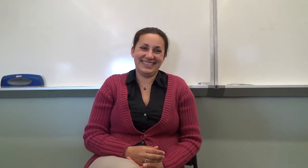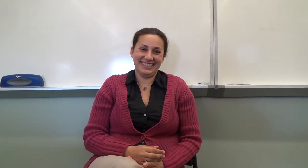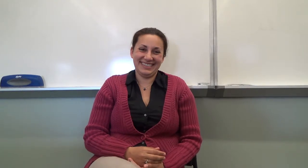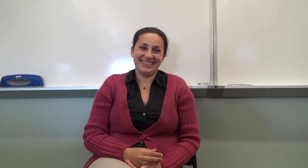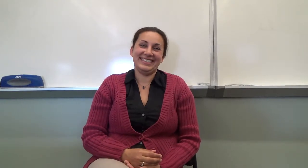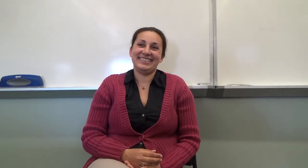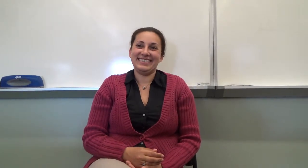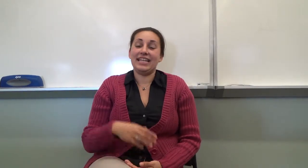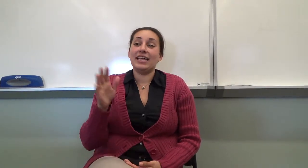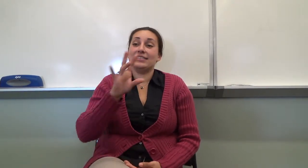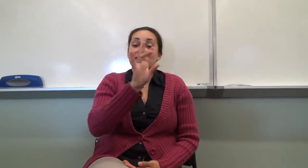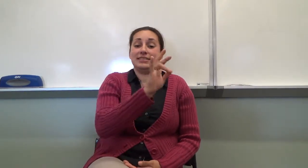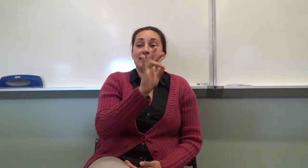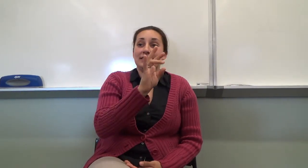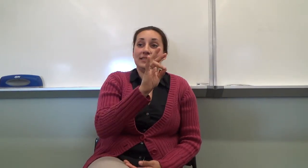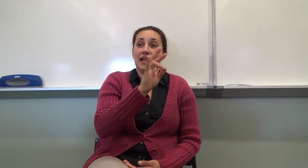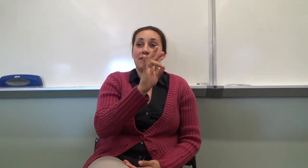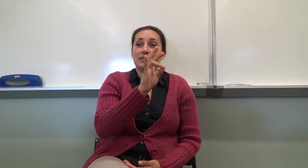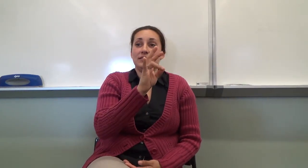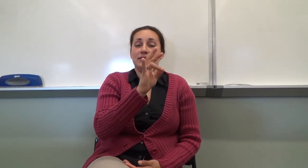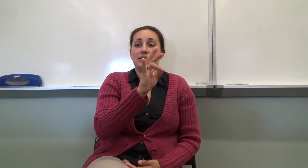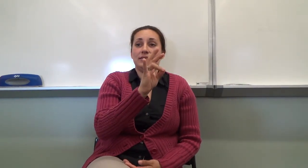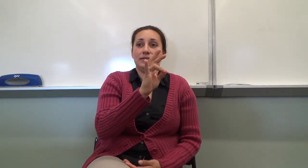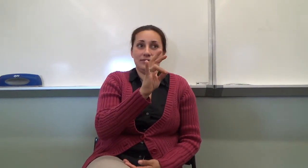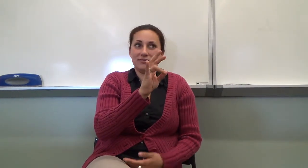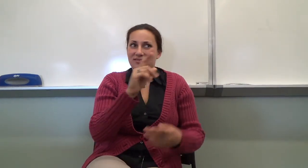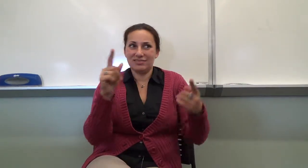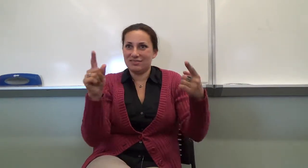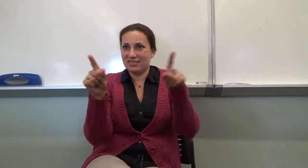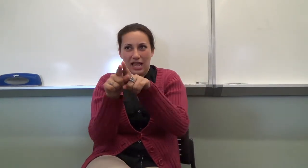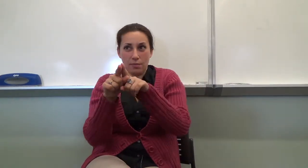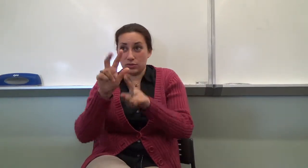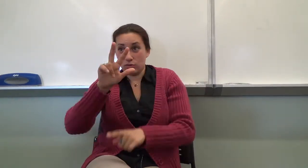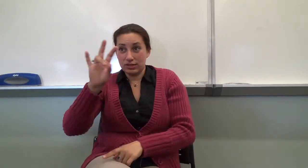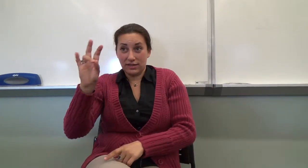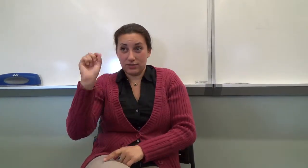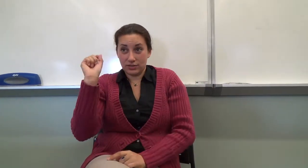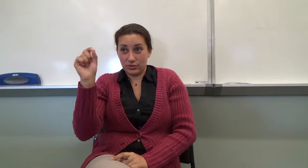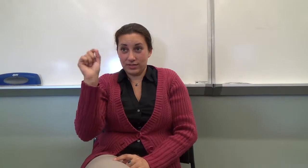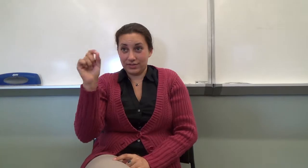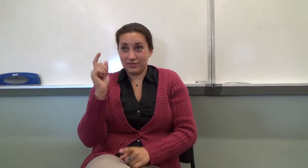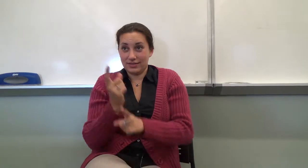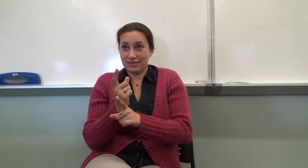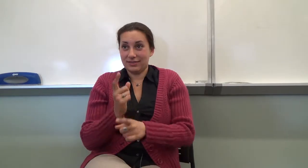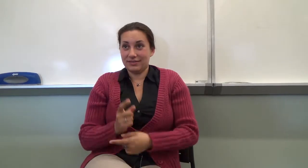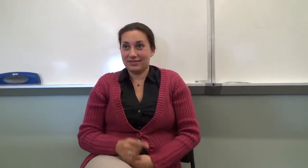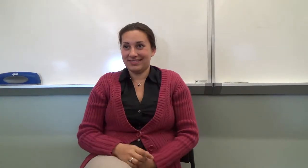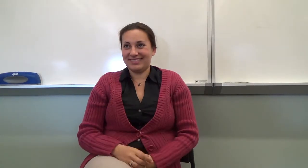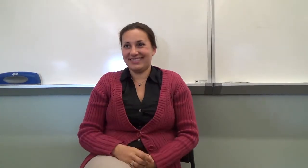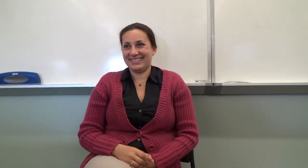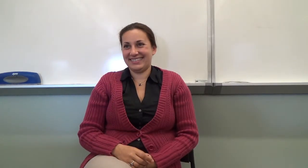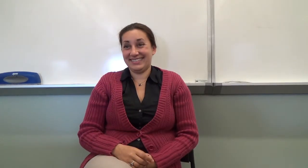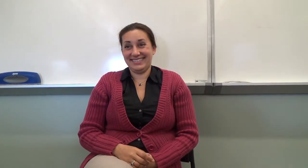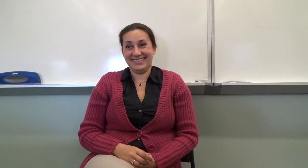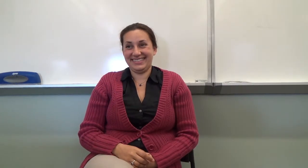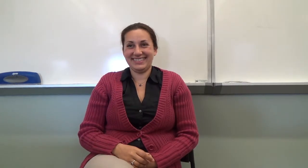the supplement of 37, right? So to figure out how big it is, we take 180 degrees and subtract